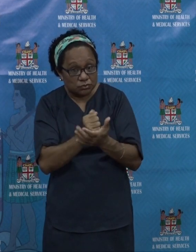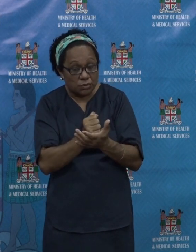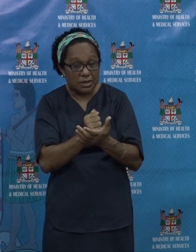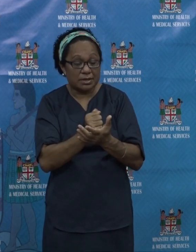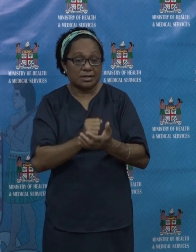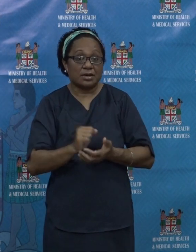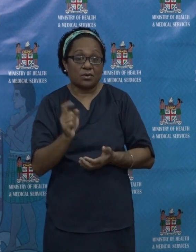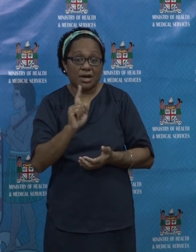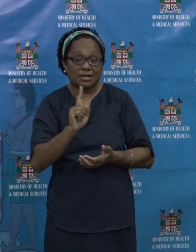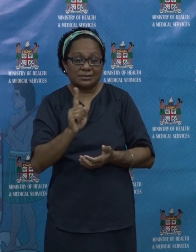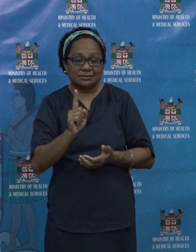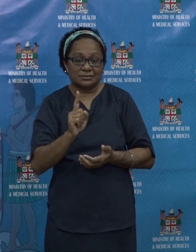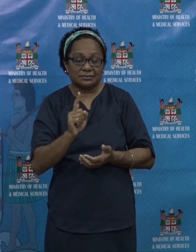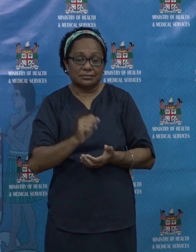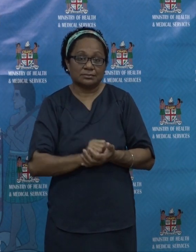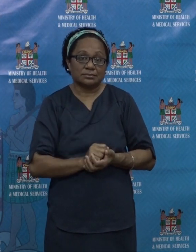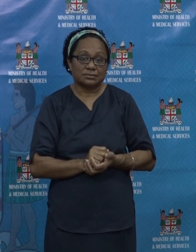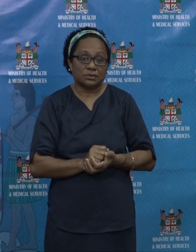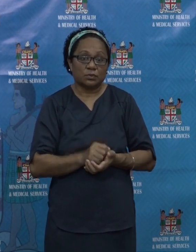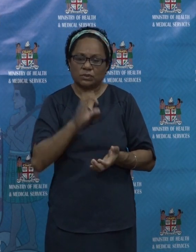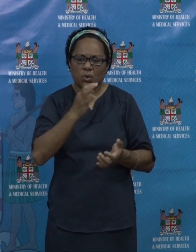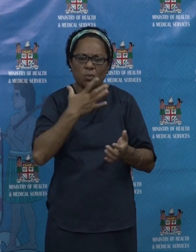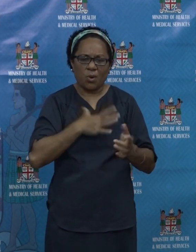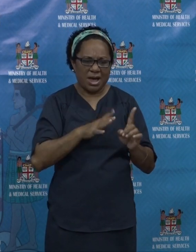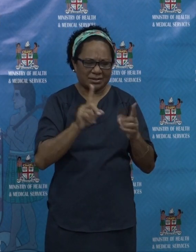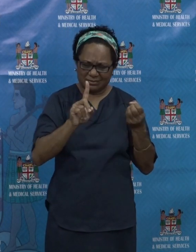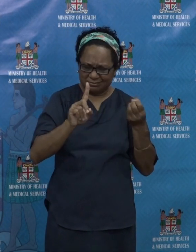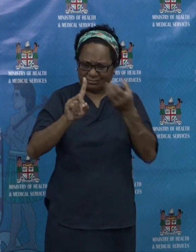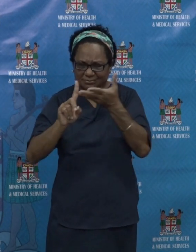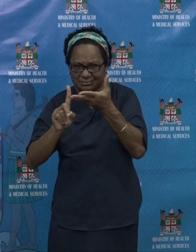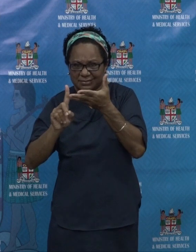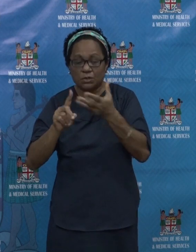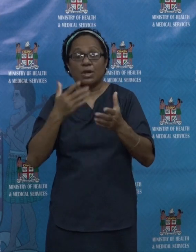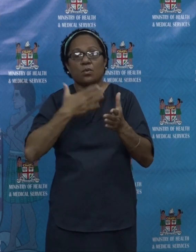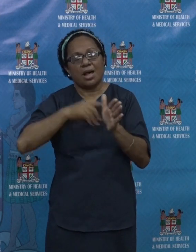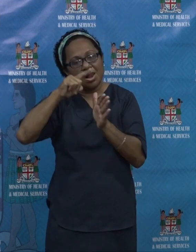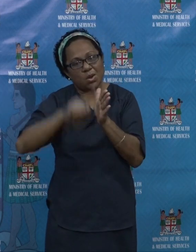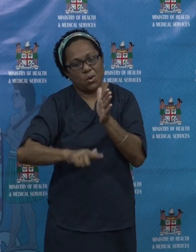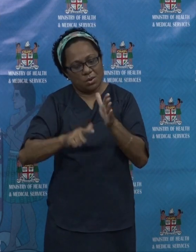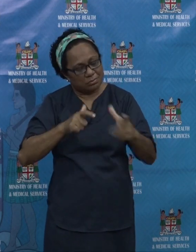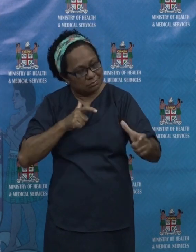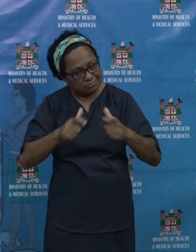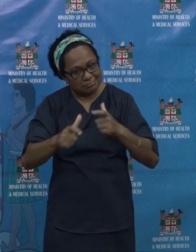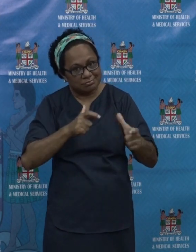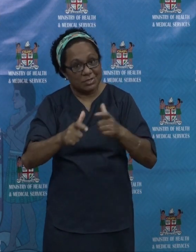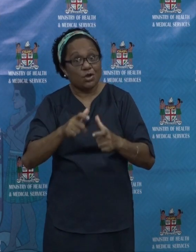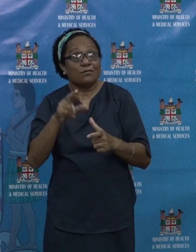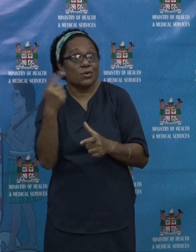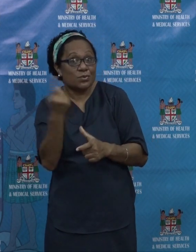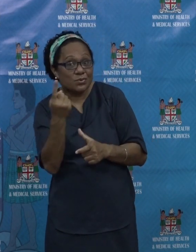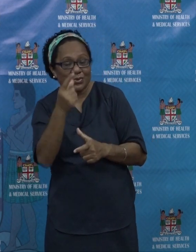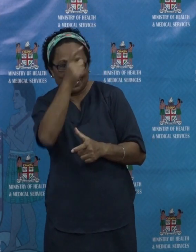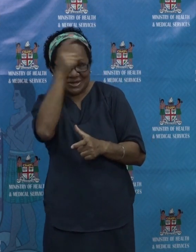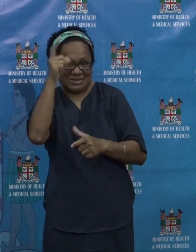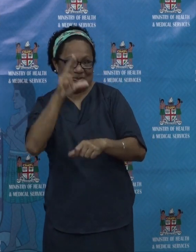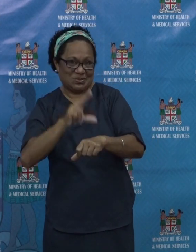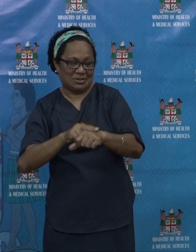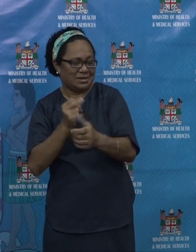exposures of COVID cases is as low as humanly possible among the healthcare workers.